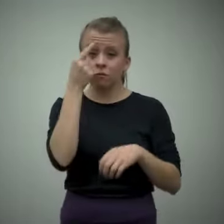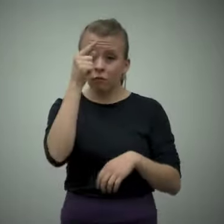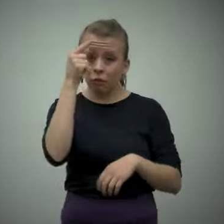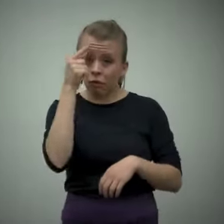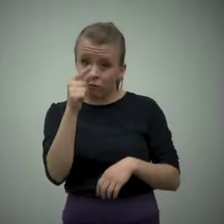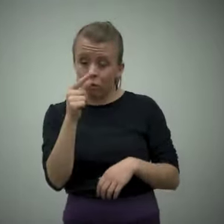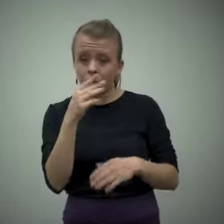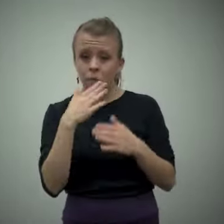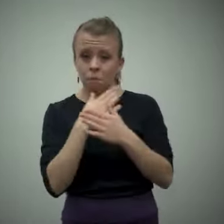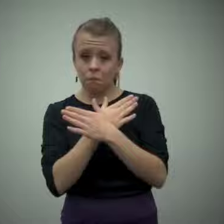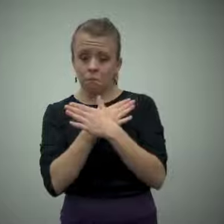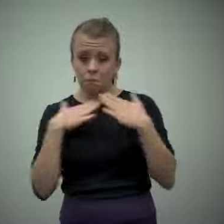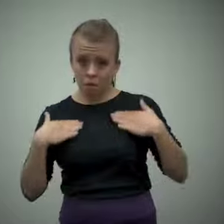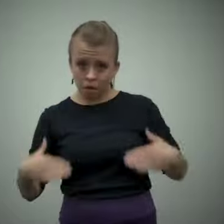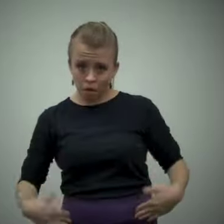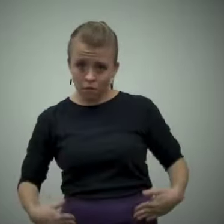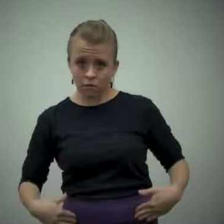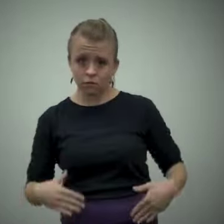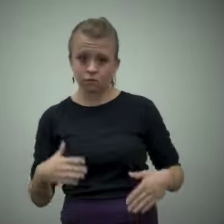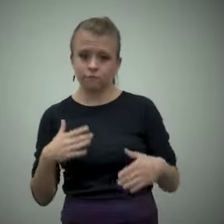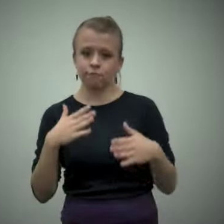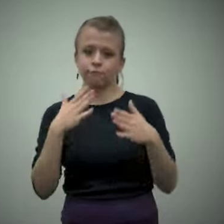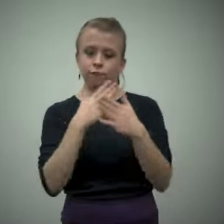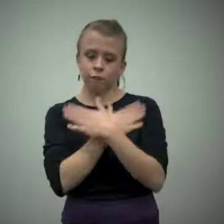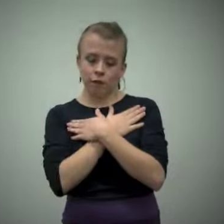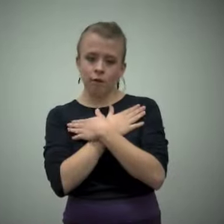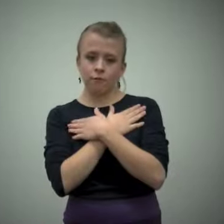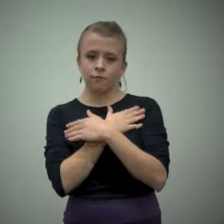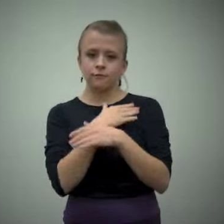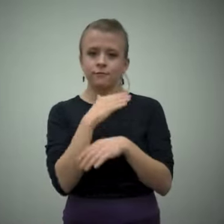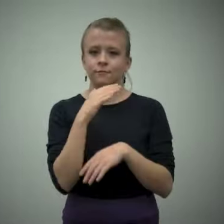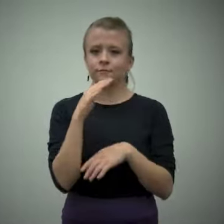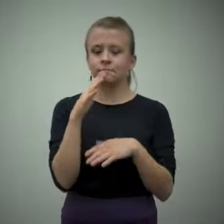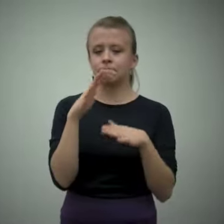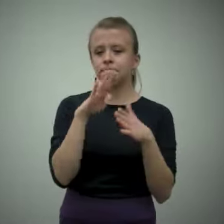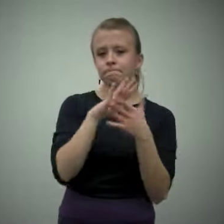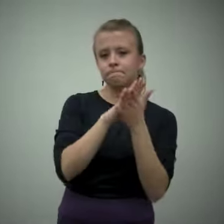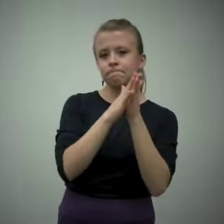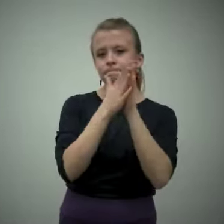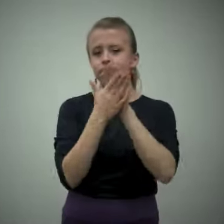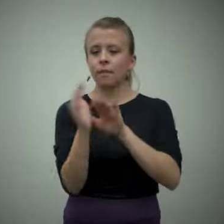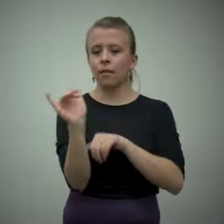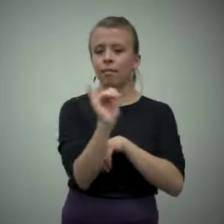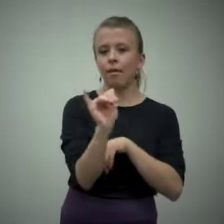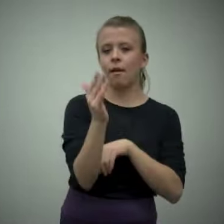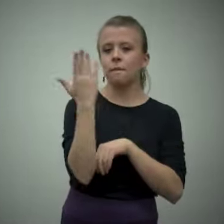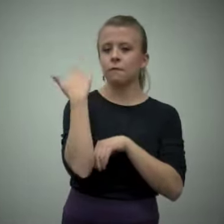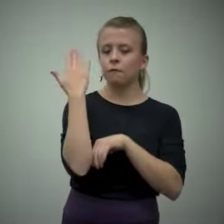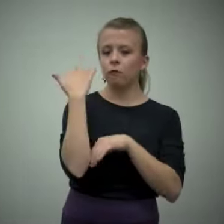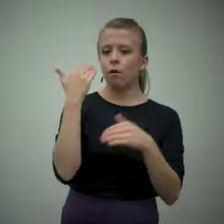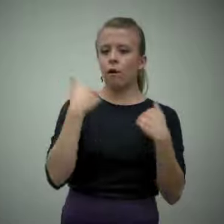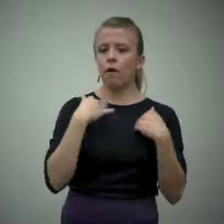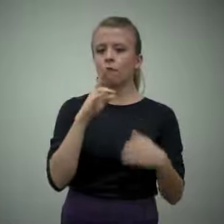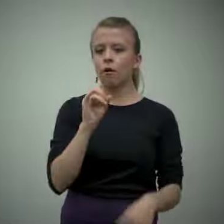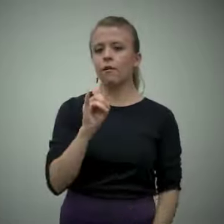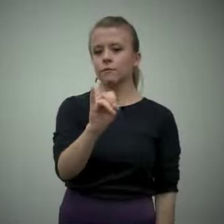Therefore, the real key to prevention and recovery goes way beyond being diagnosed by a